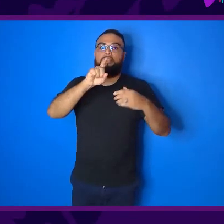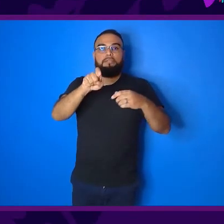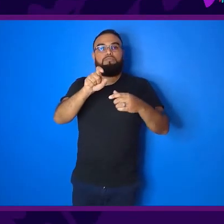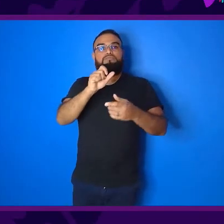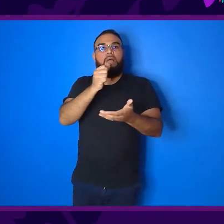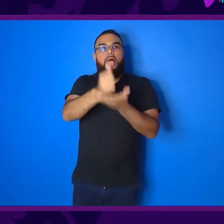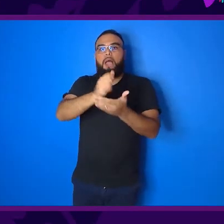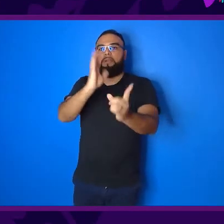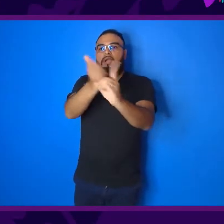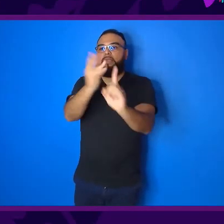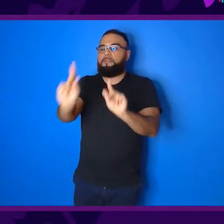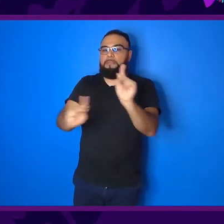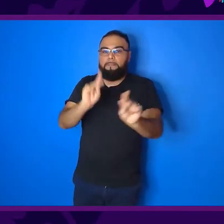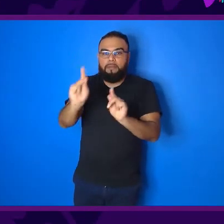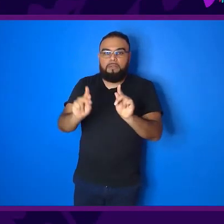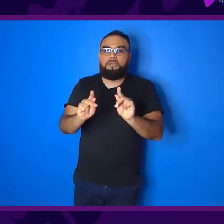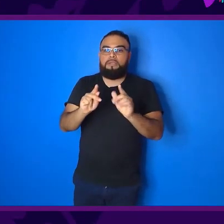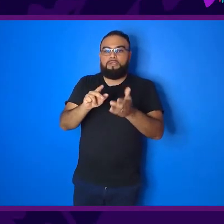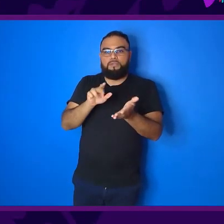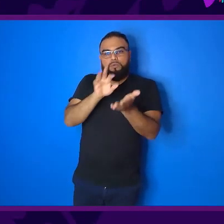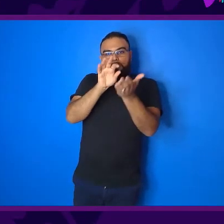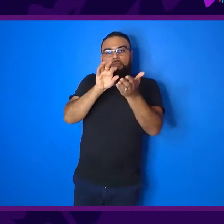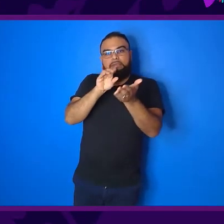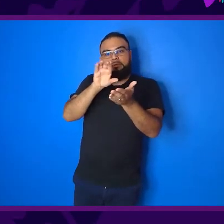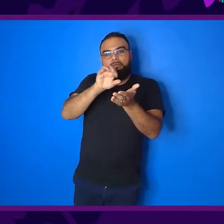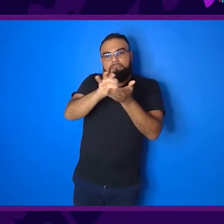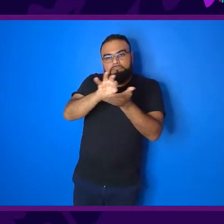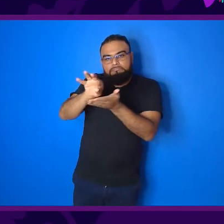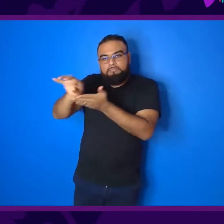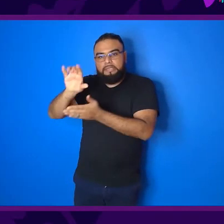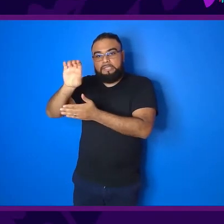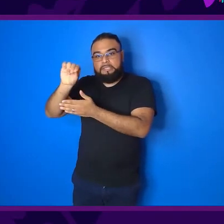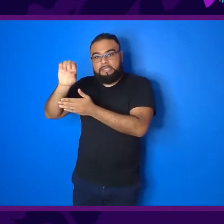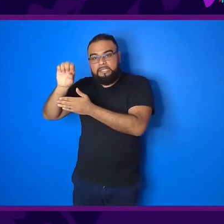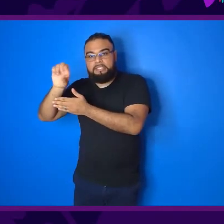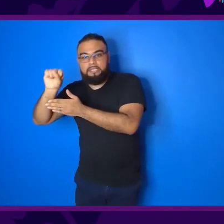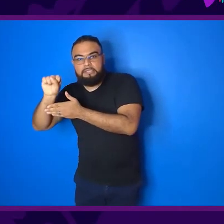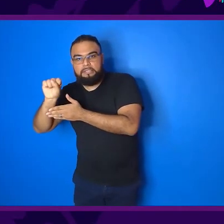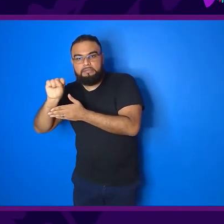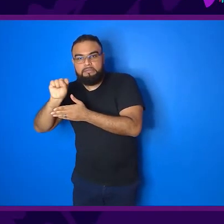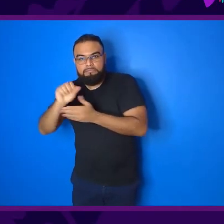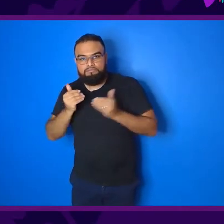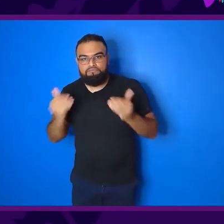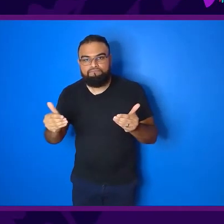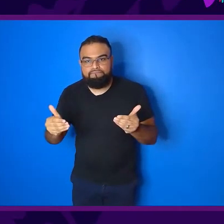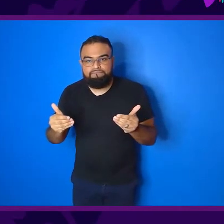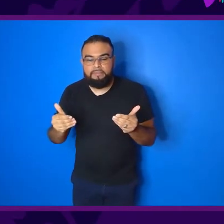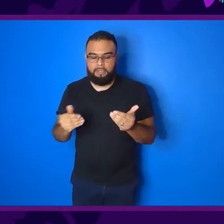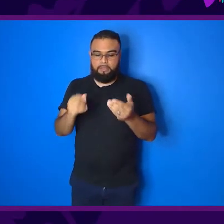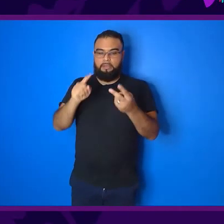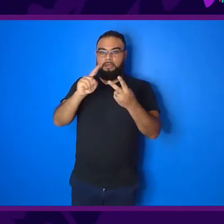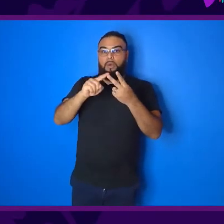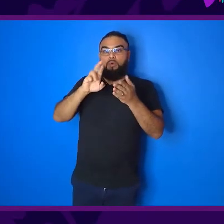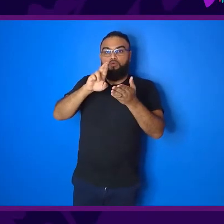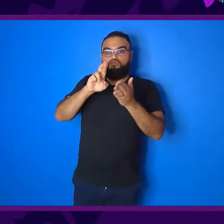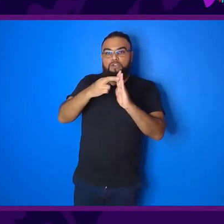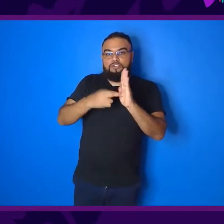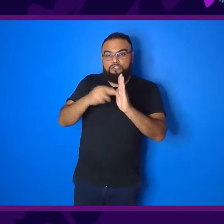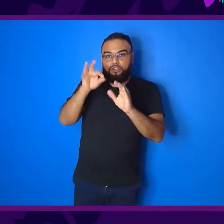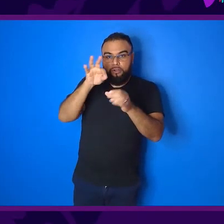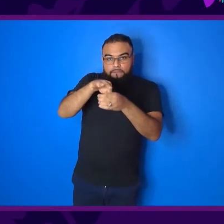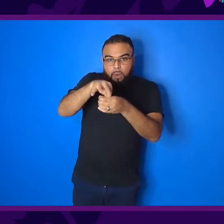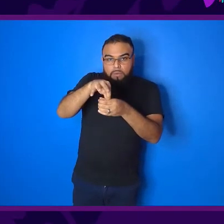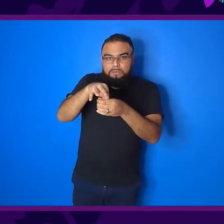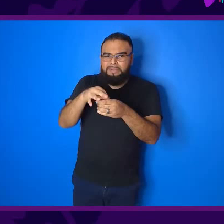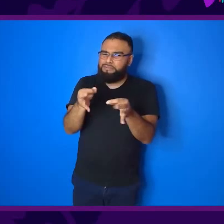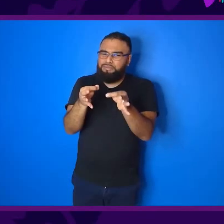It's little things that people don't sometimes know is so necessary and yet so simple to do. You know, and part of what I like about